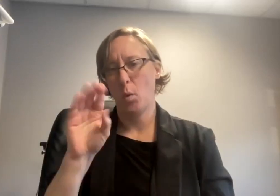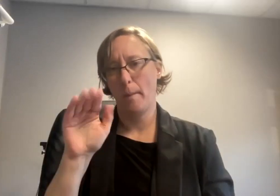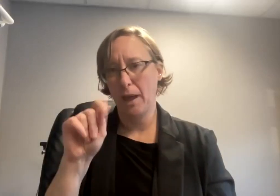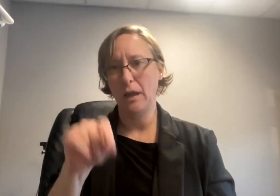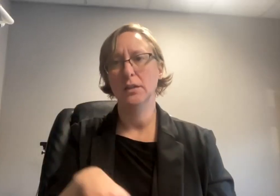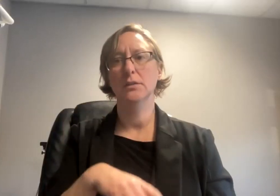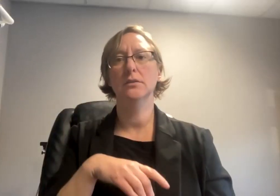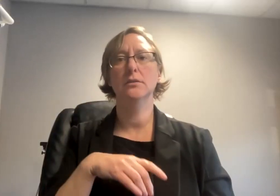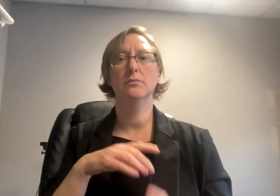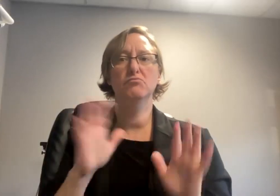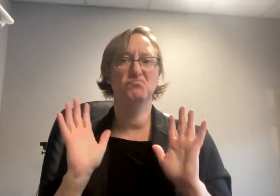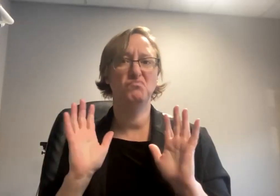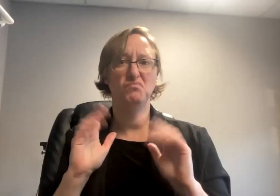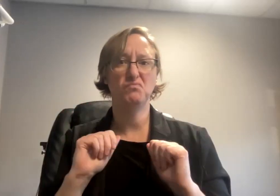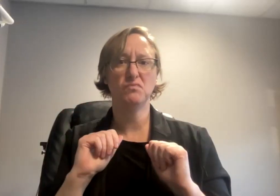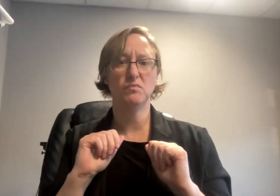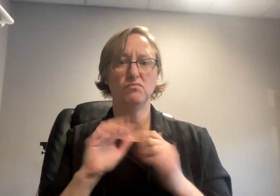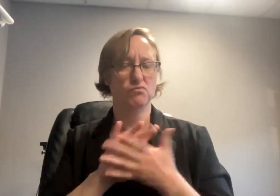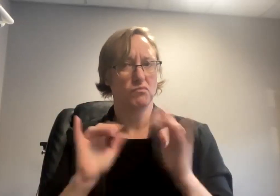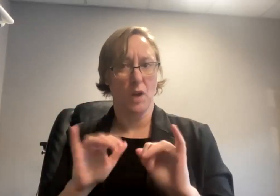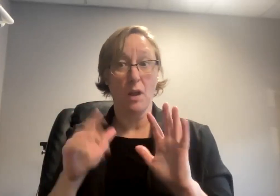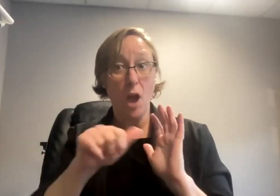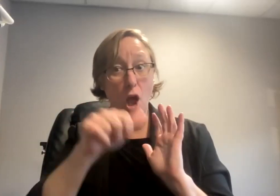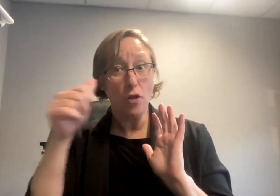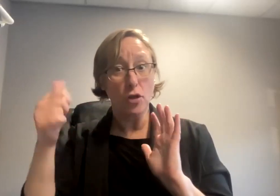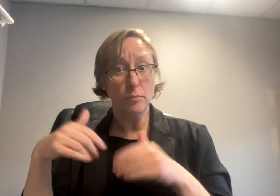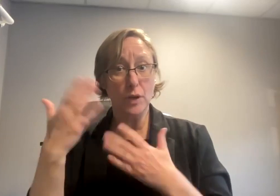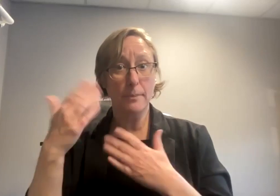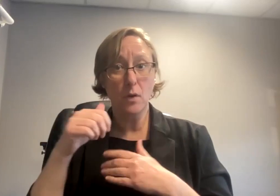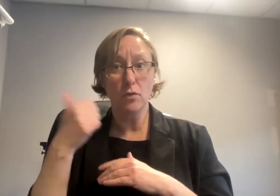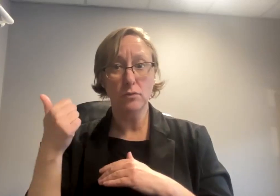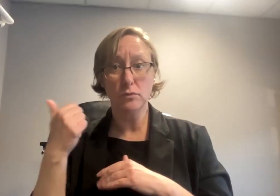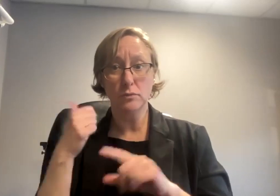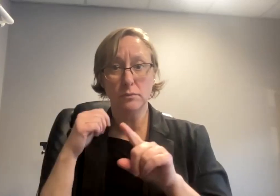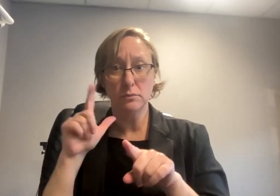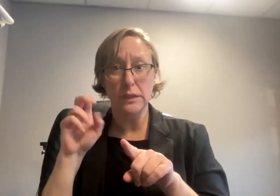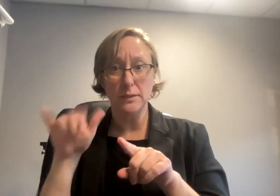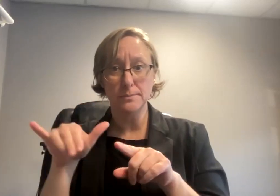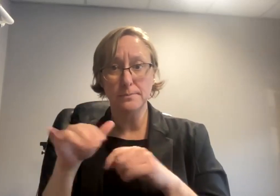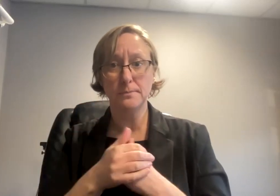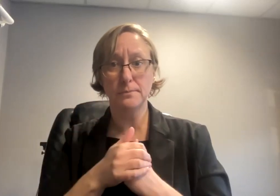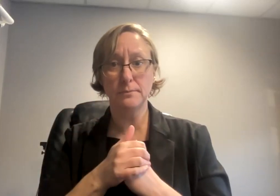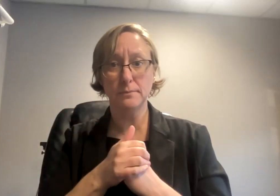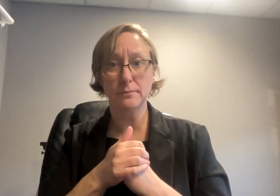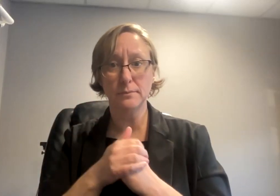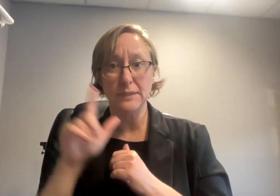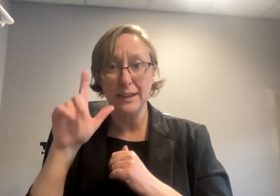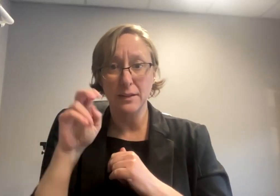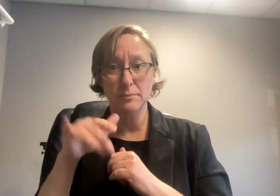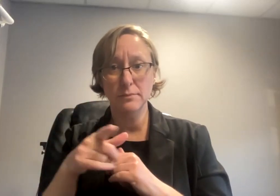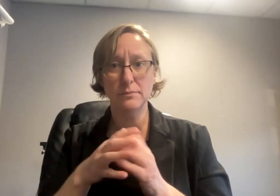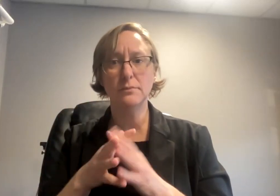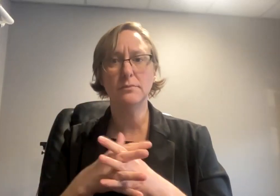would go through and decide if we're going to be multiple choice or longer answers. Other recommendations?